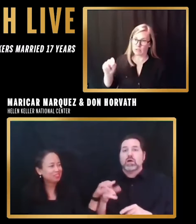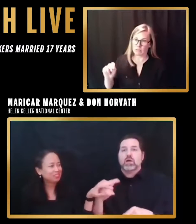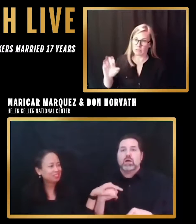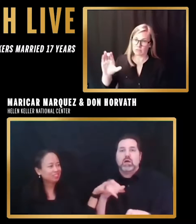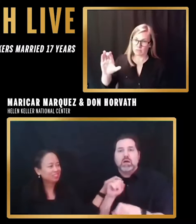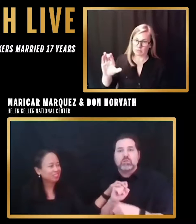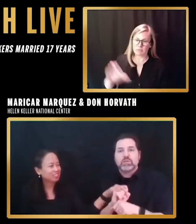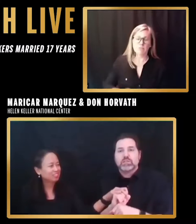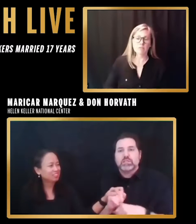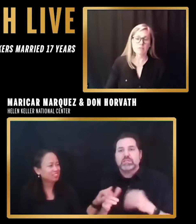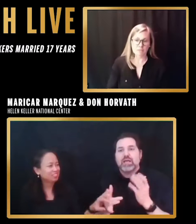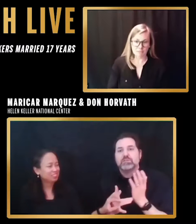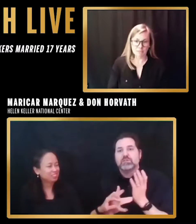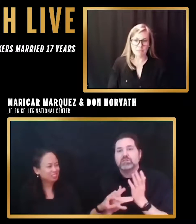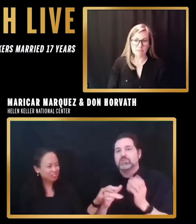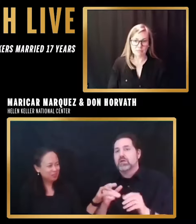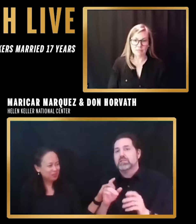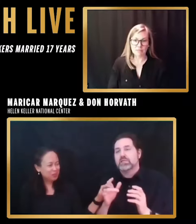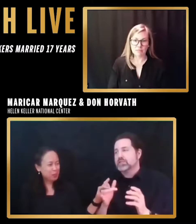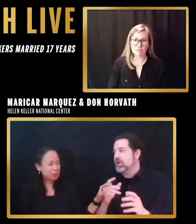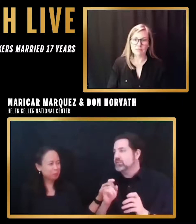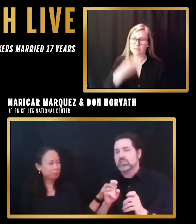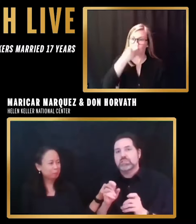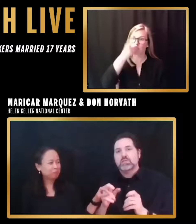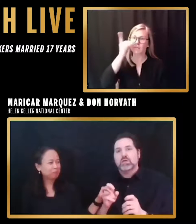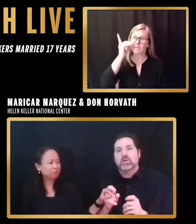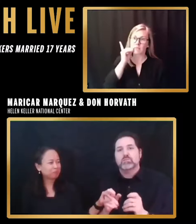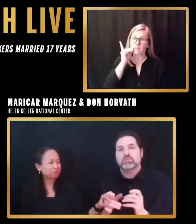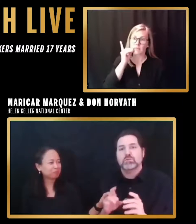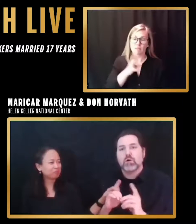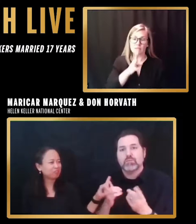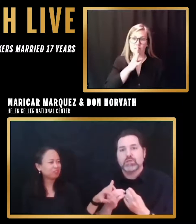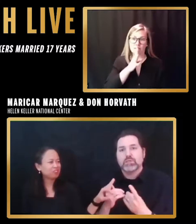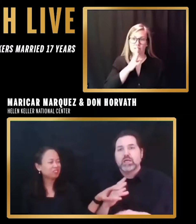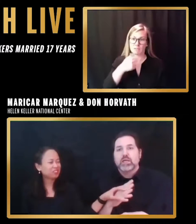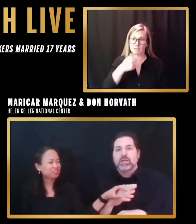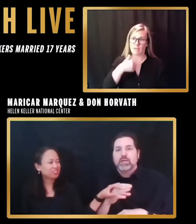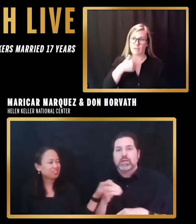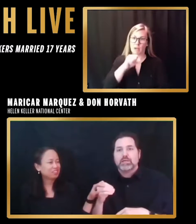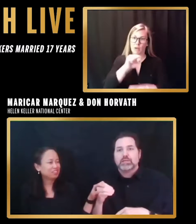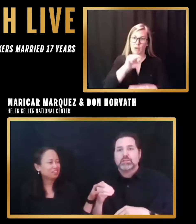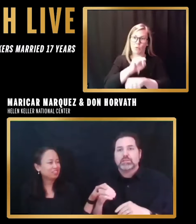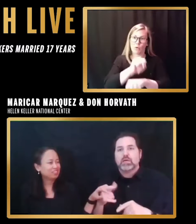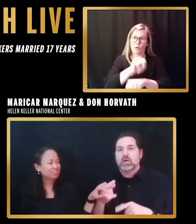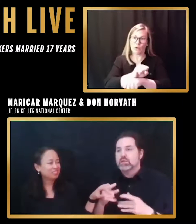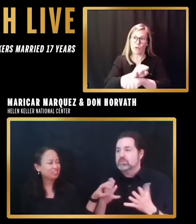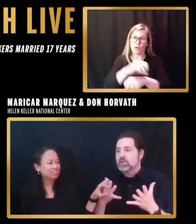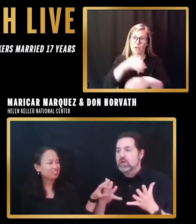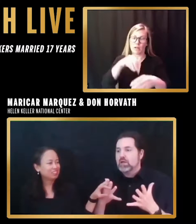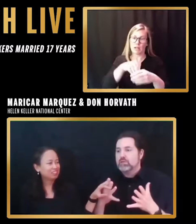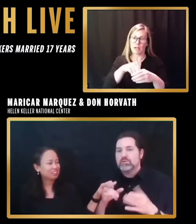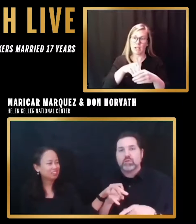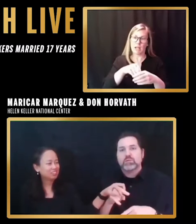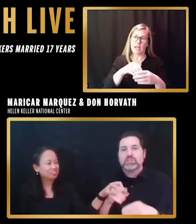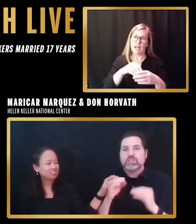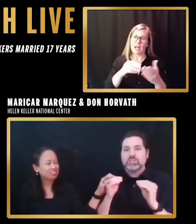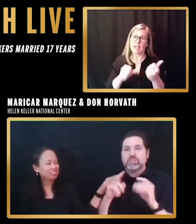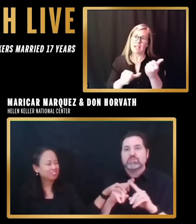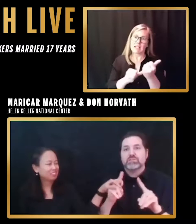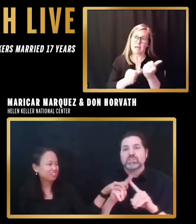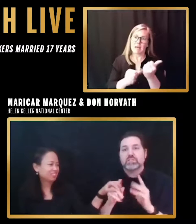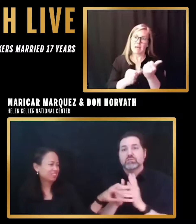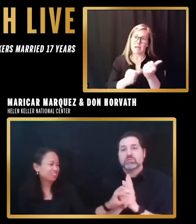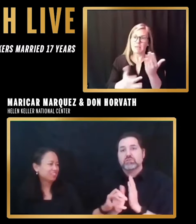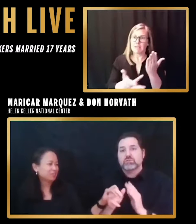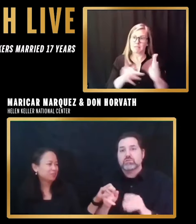So I work in the adaptive technology department, and there we teach